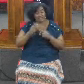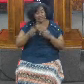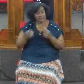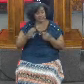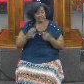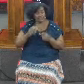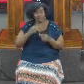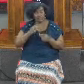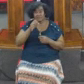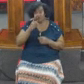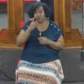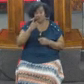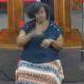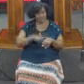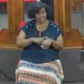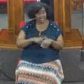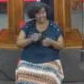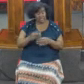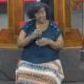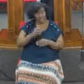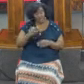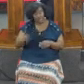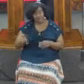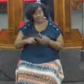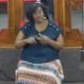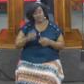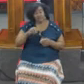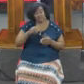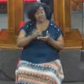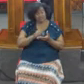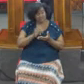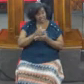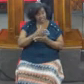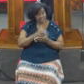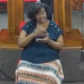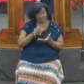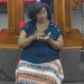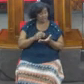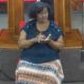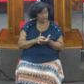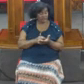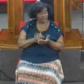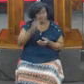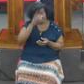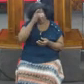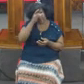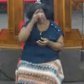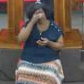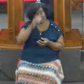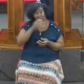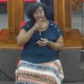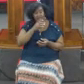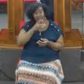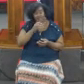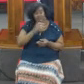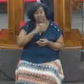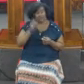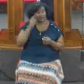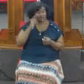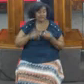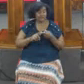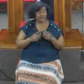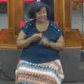we never one time take the opportunity to realize that that mother, that father, that brother, that sister, that friend